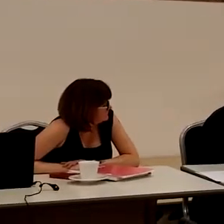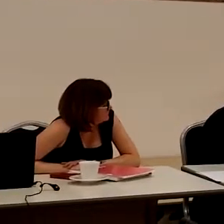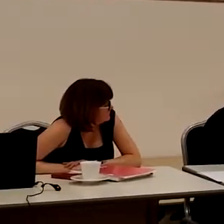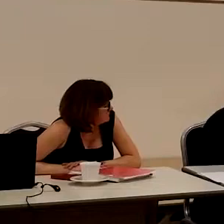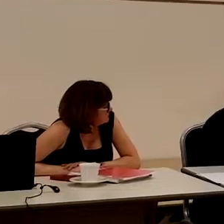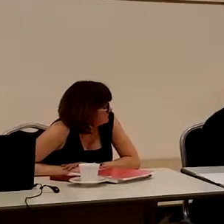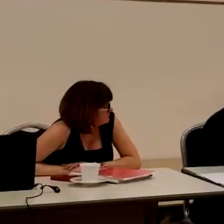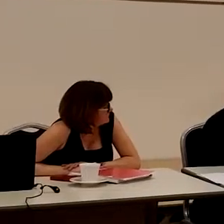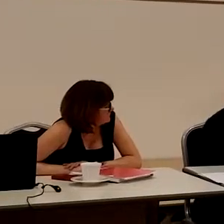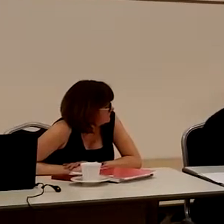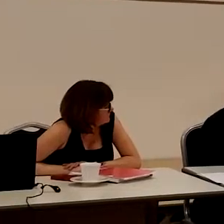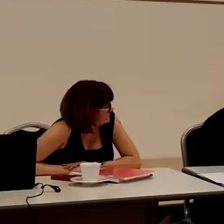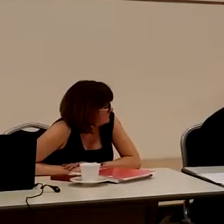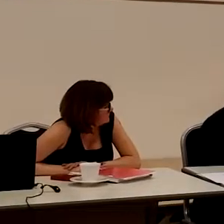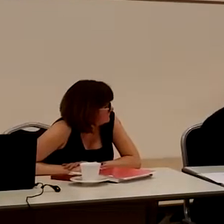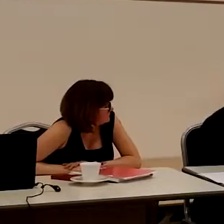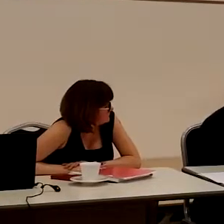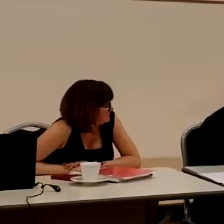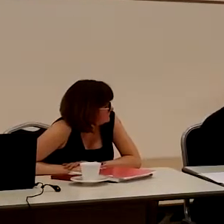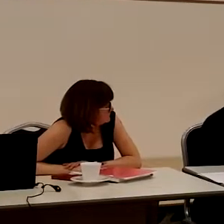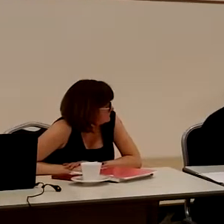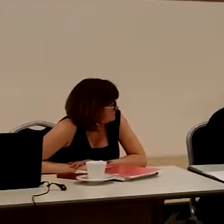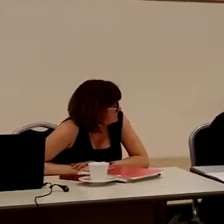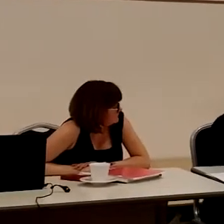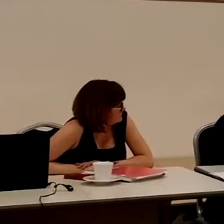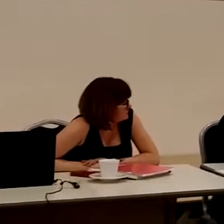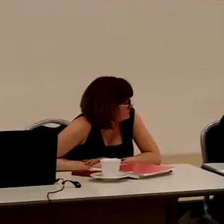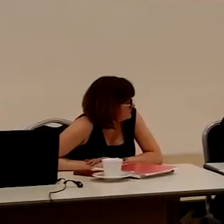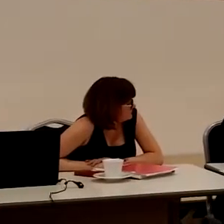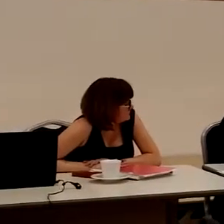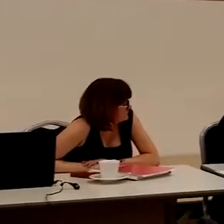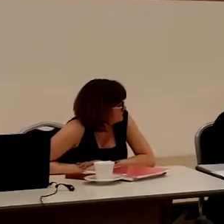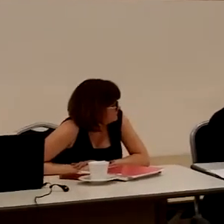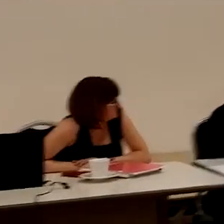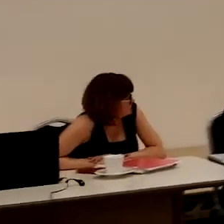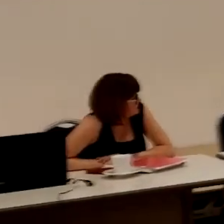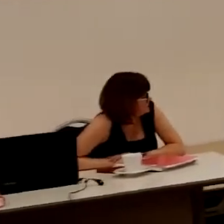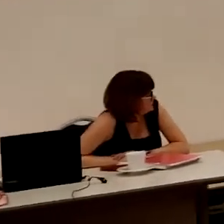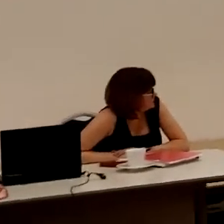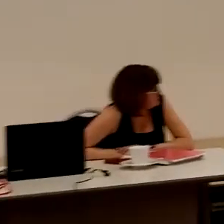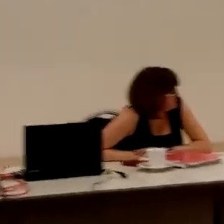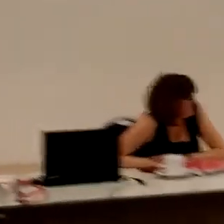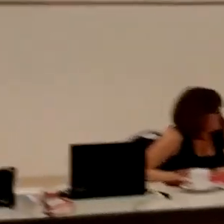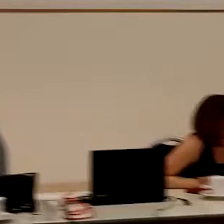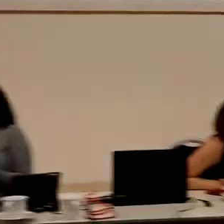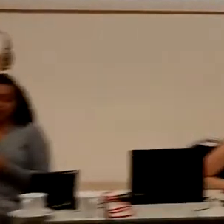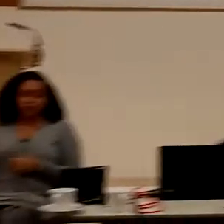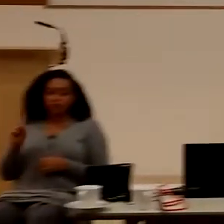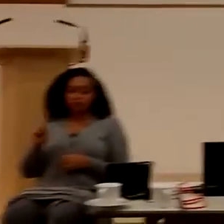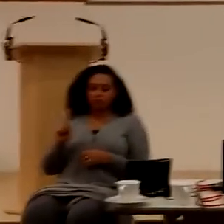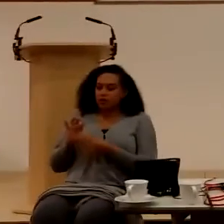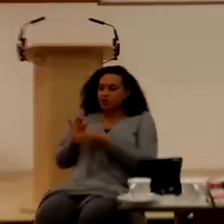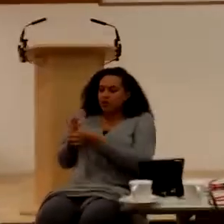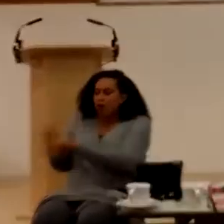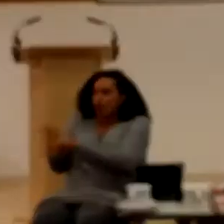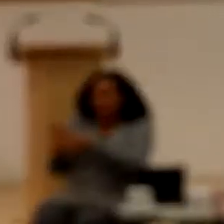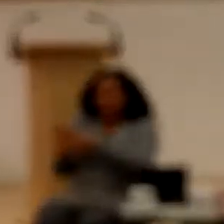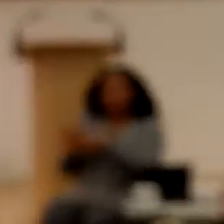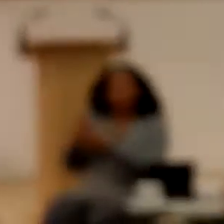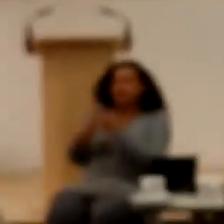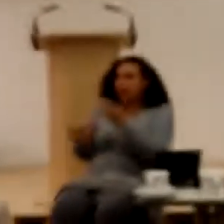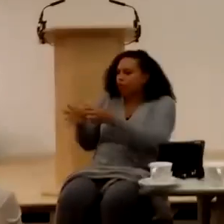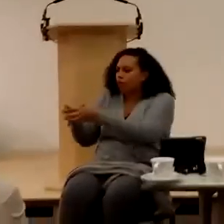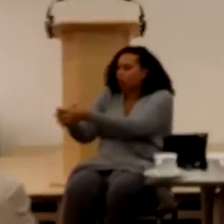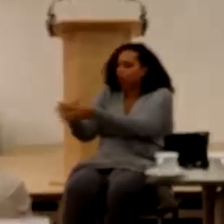broad-based social alliances connected through their shared